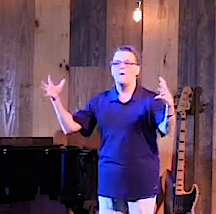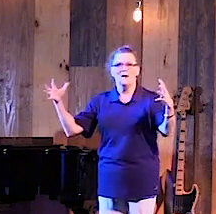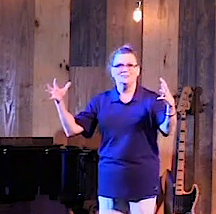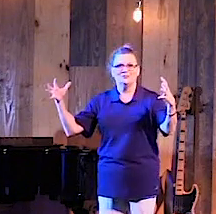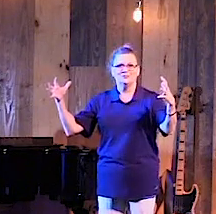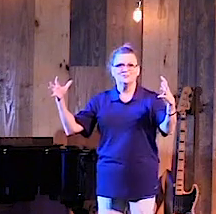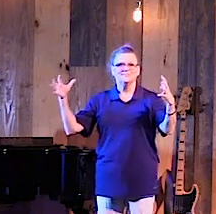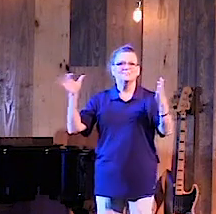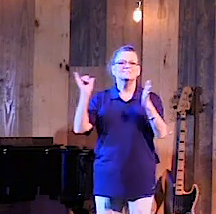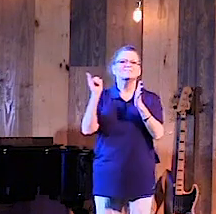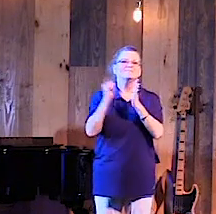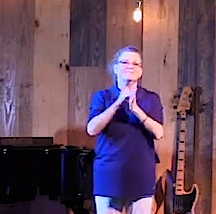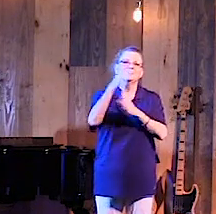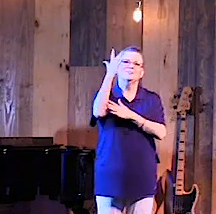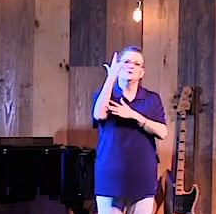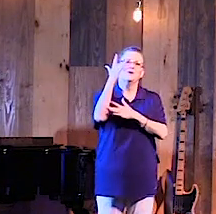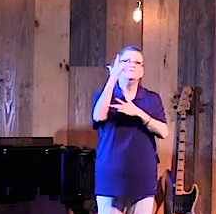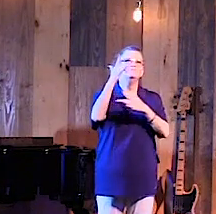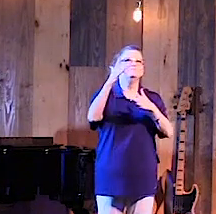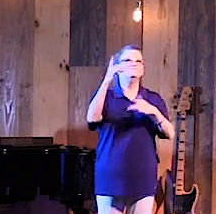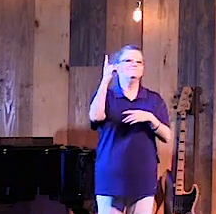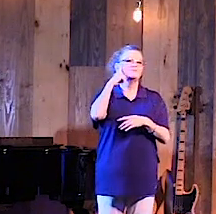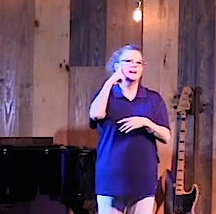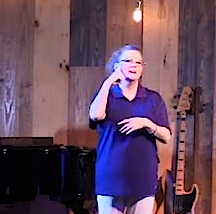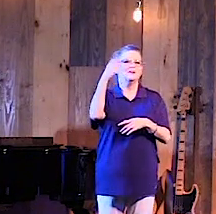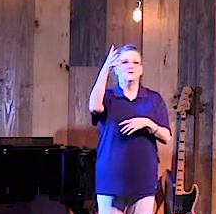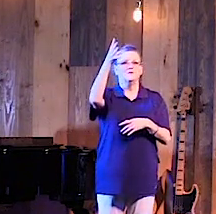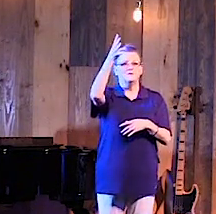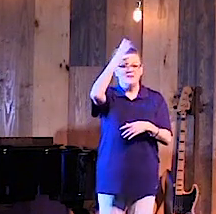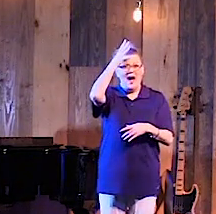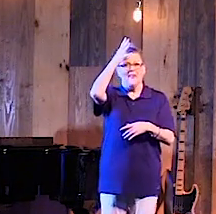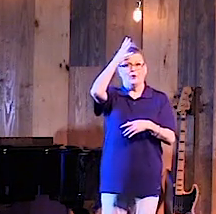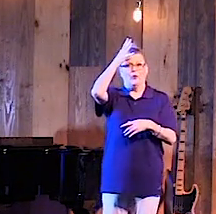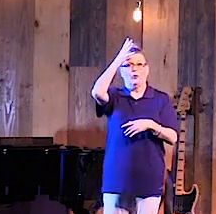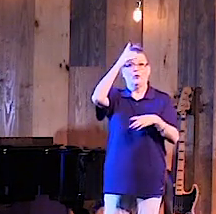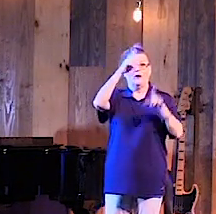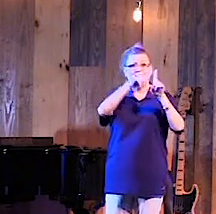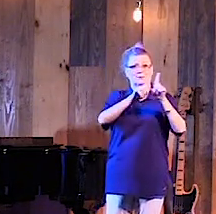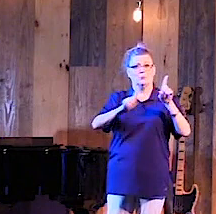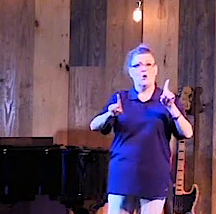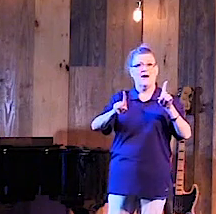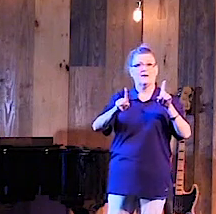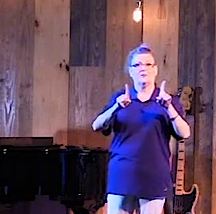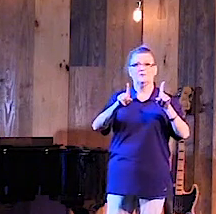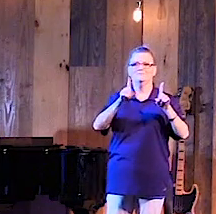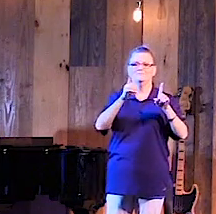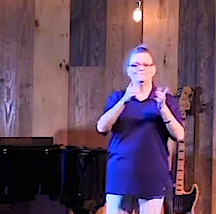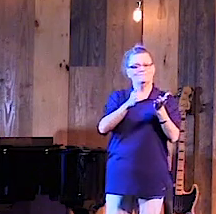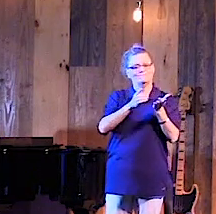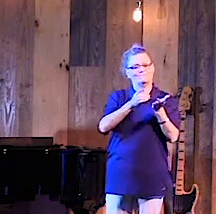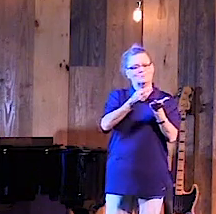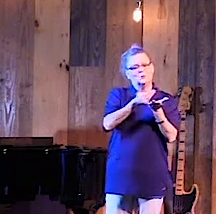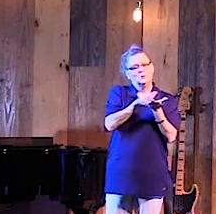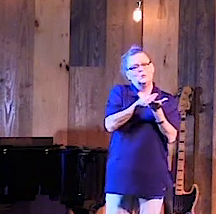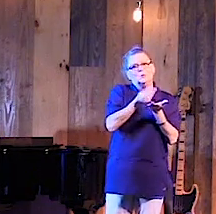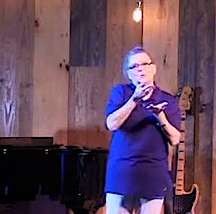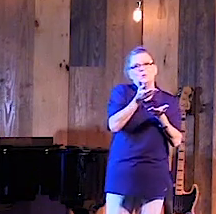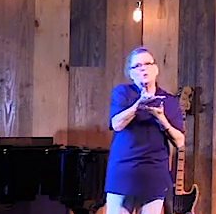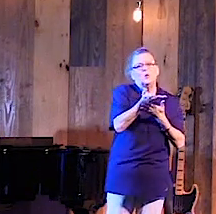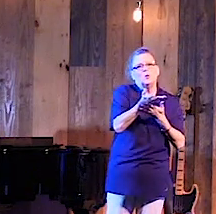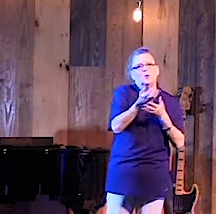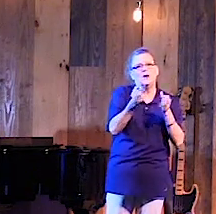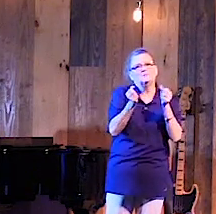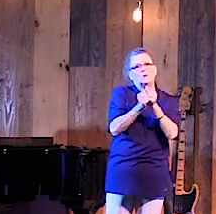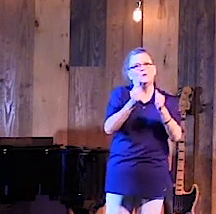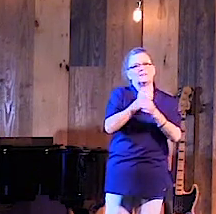think of the father being the prodigal than it is the son. The father was the one who was wasteful. The father was the one who was reckless